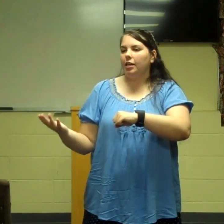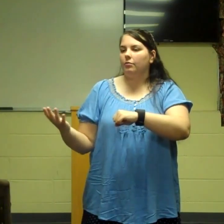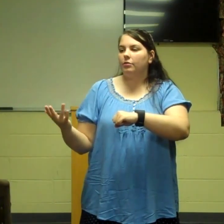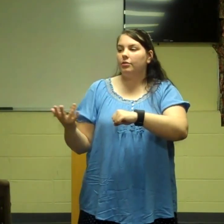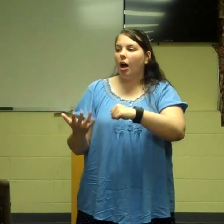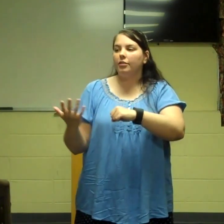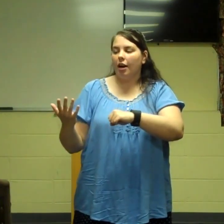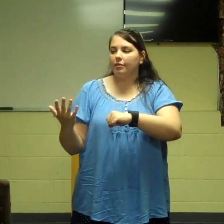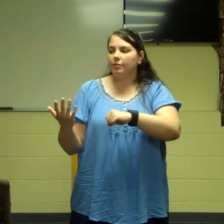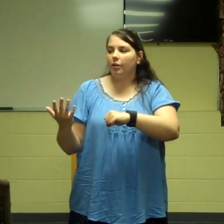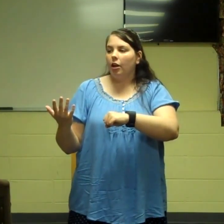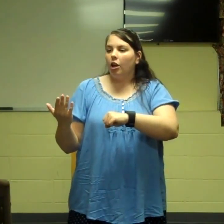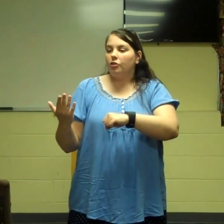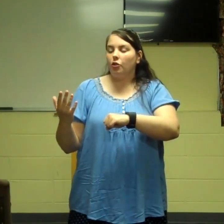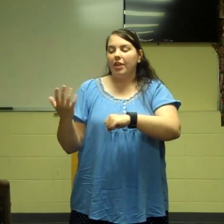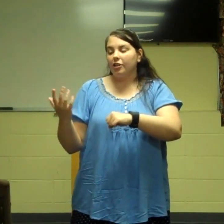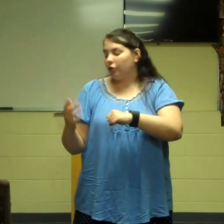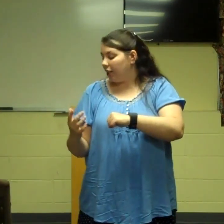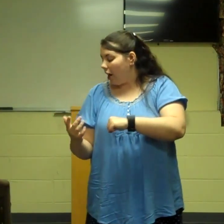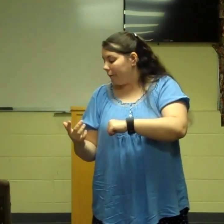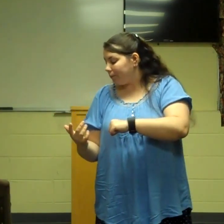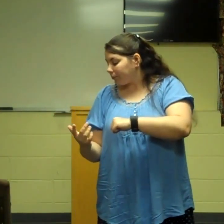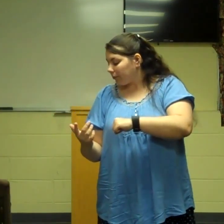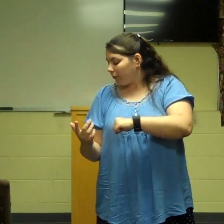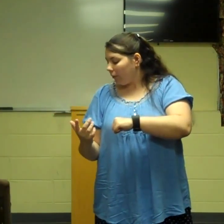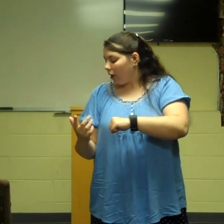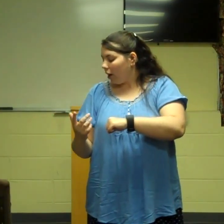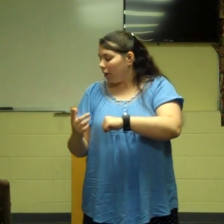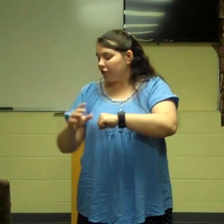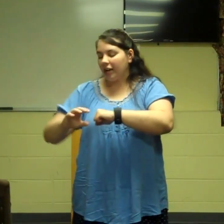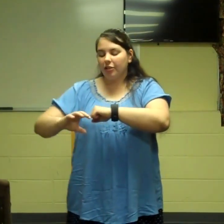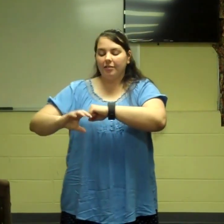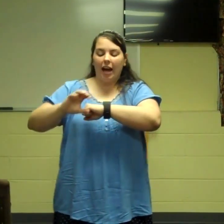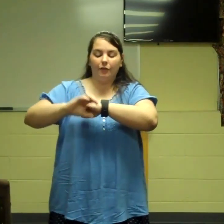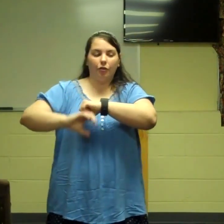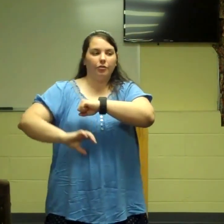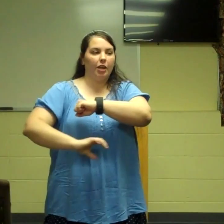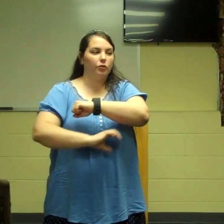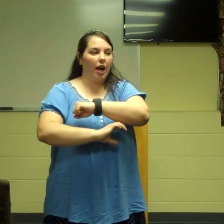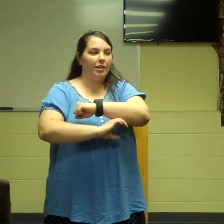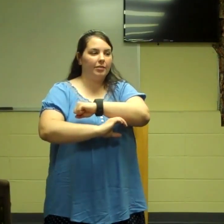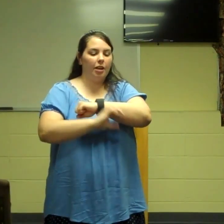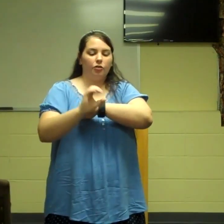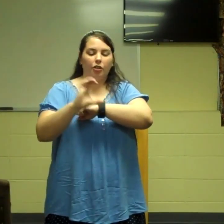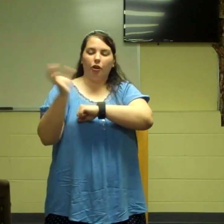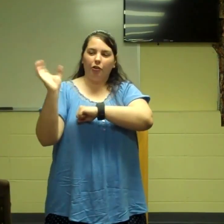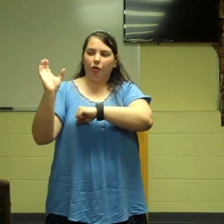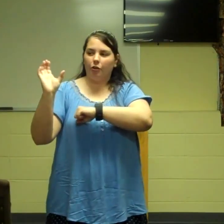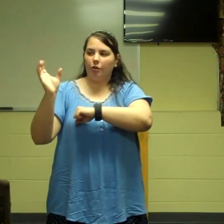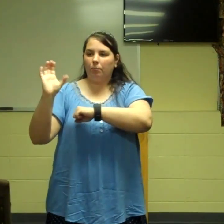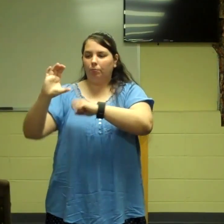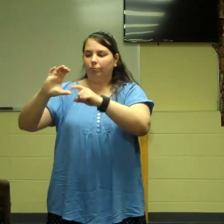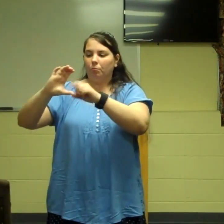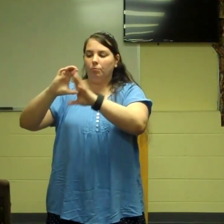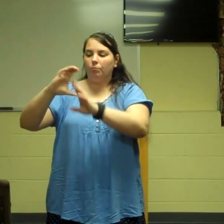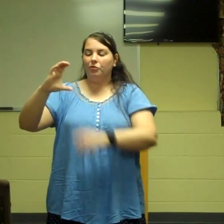the sun does. So there's actually a sign for sunrise. It's like your